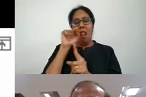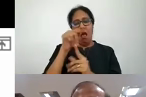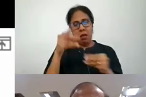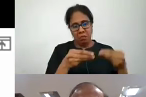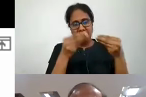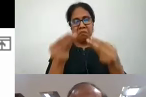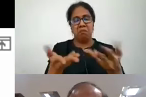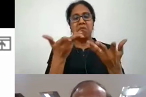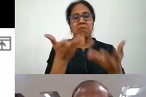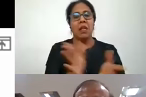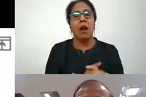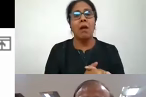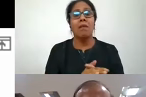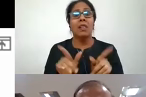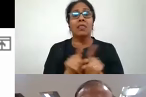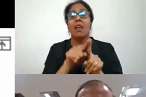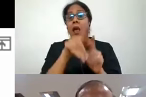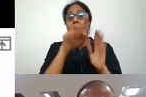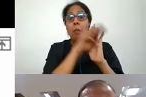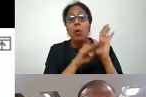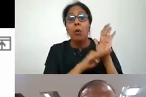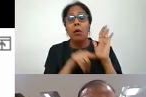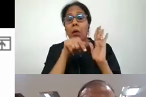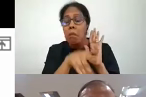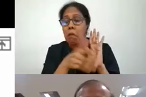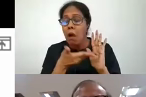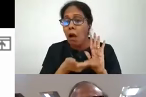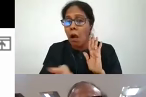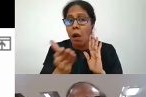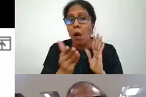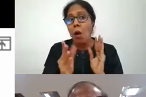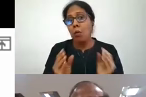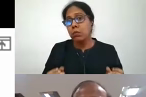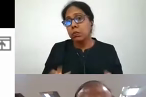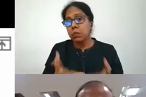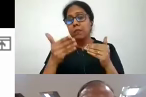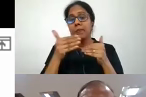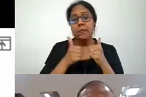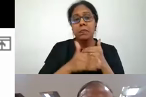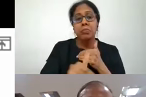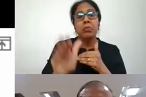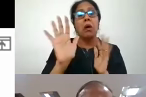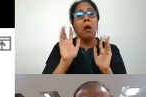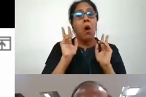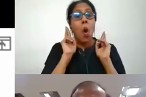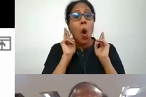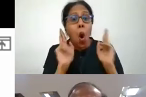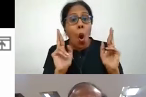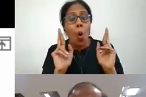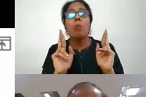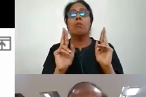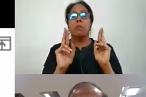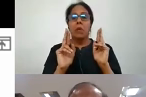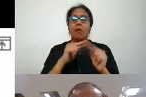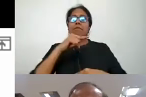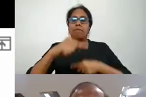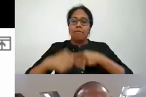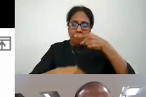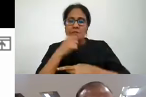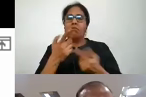hopeful that this scheme will take over, take over. But, however, we will need to constantly, constantly